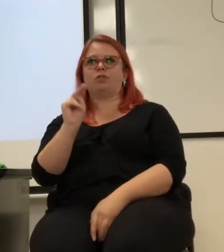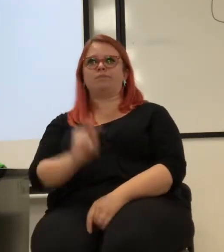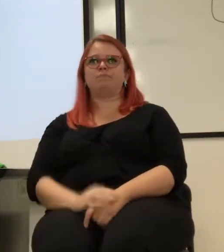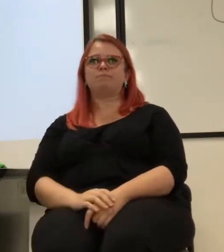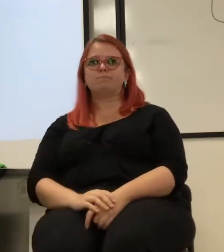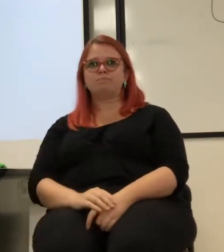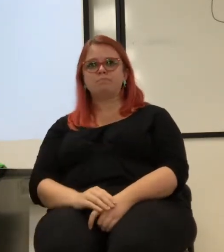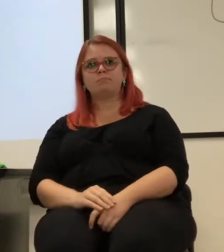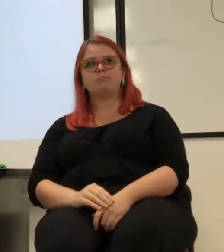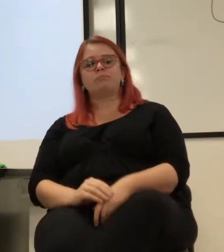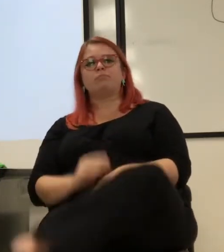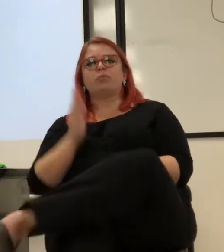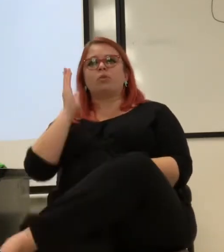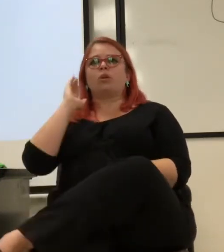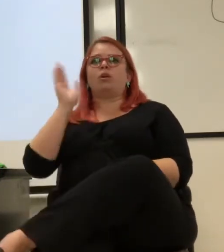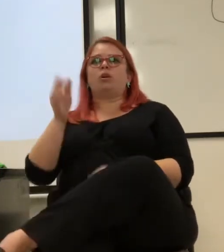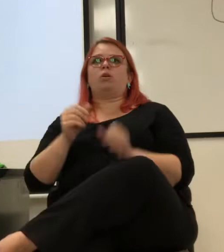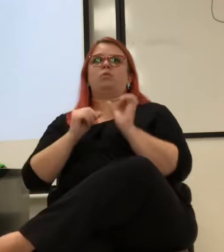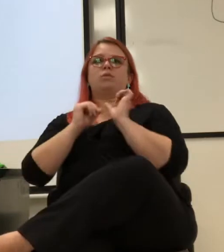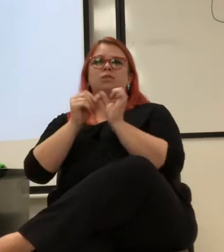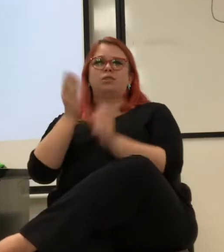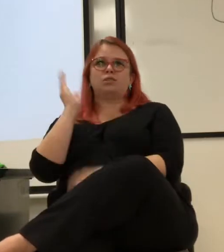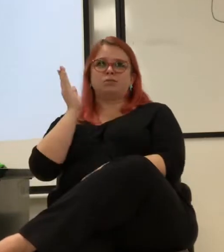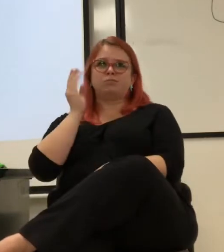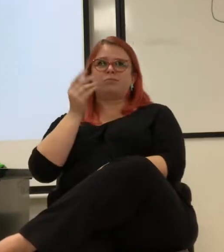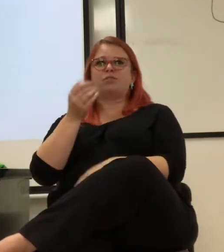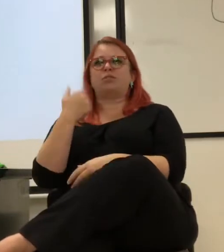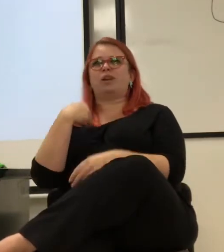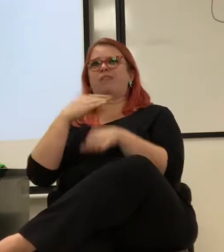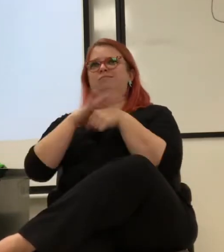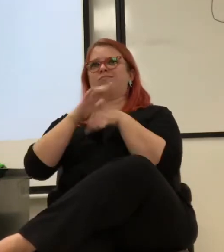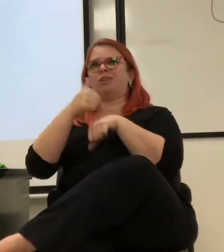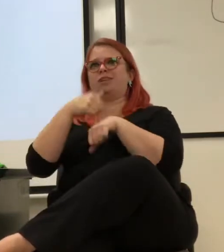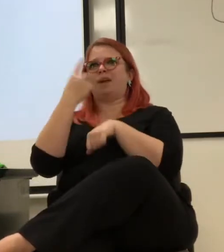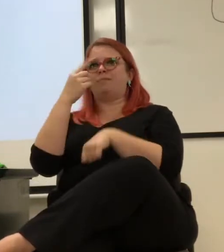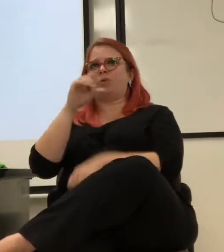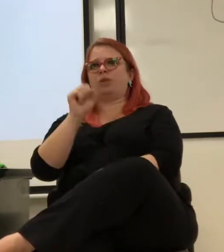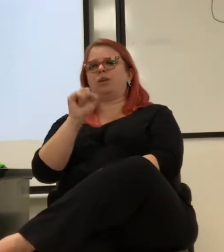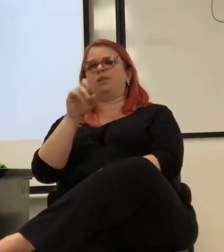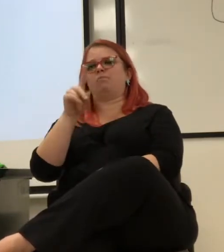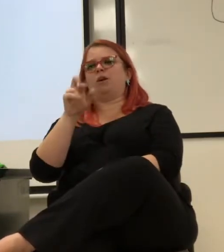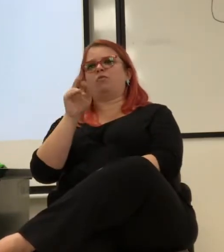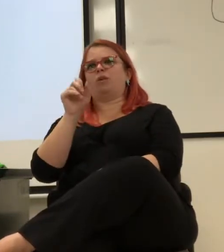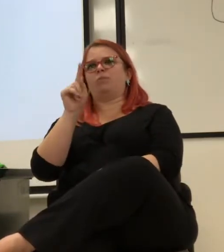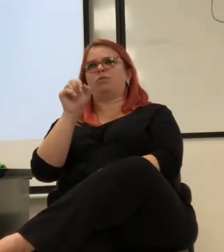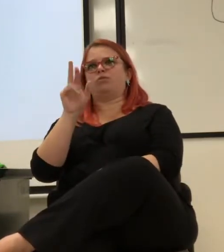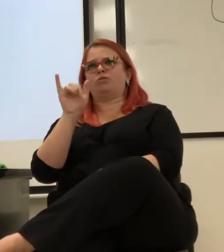As far as I can today, and leave enough time for our spirometry lab. As you can see, you got all the stuff out.